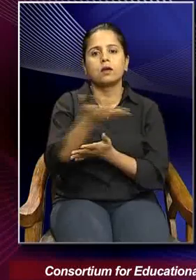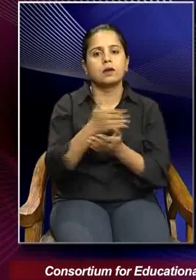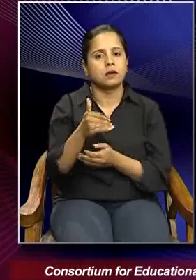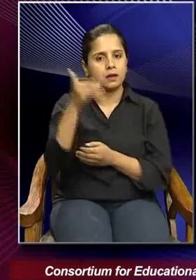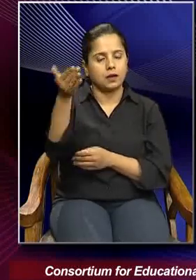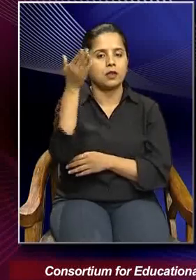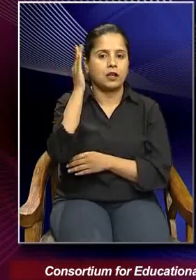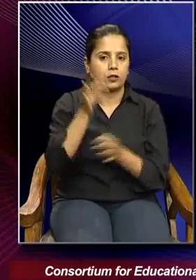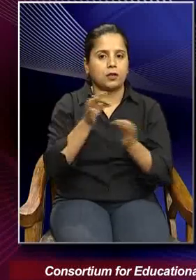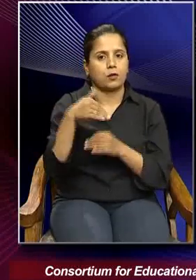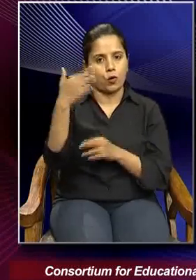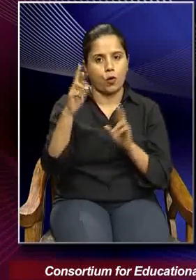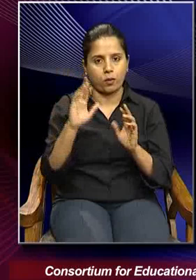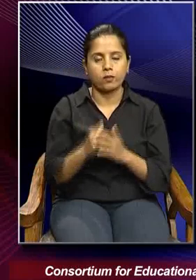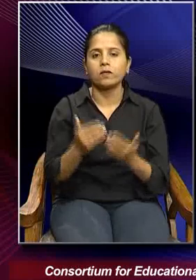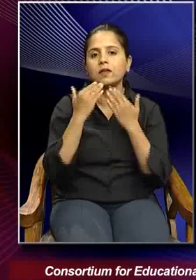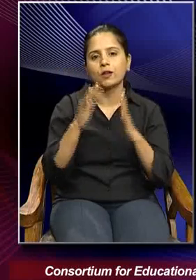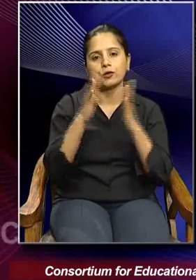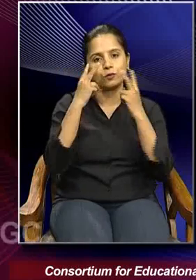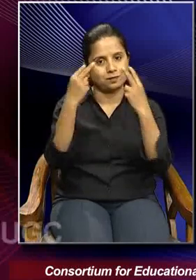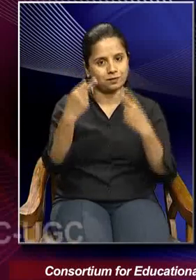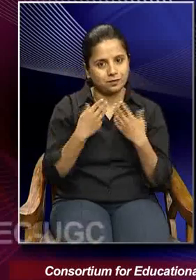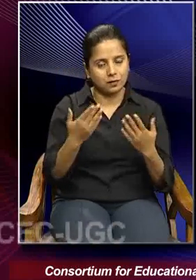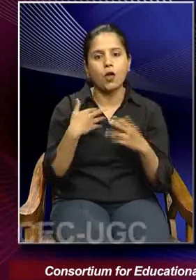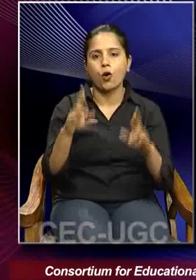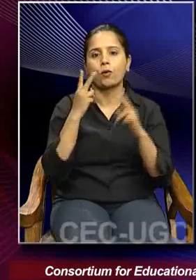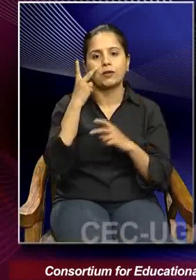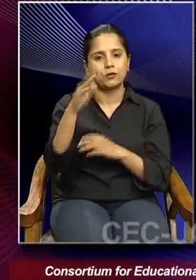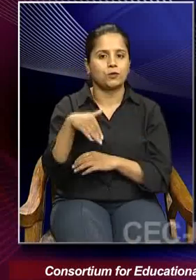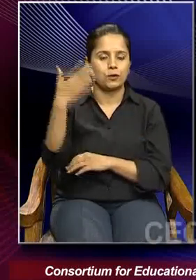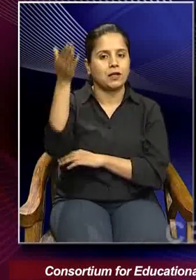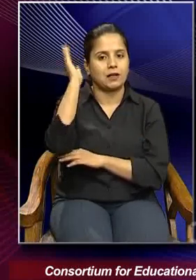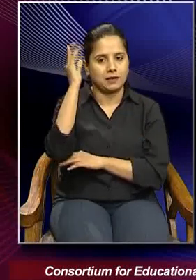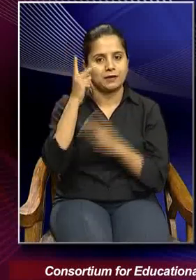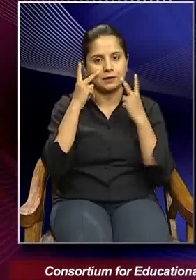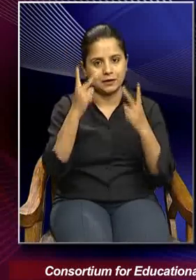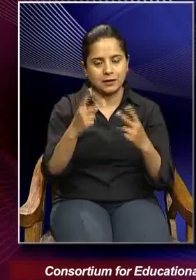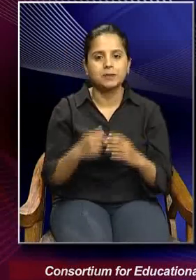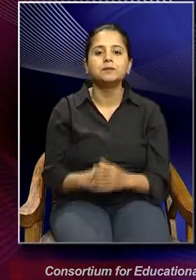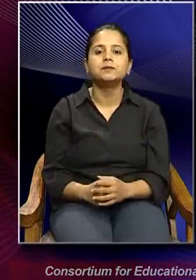next lectures. So thank you viewers, and hope to see you in our next lecture.